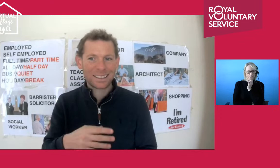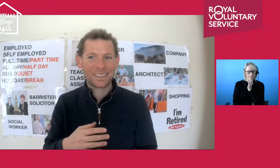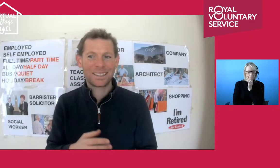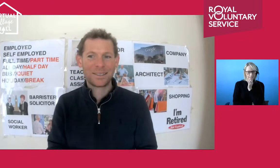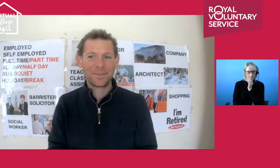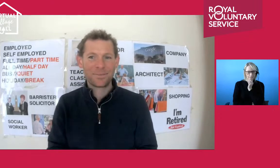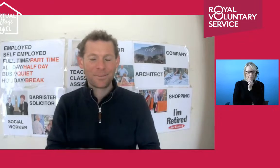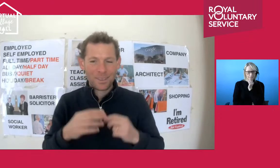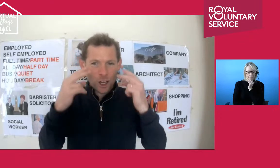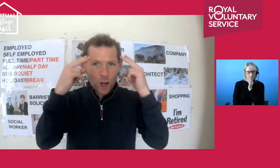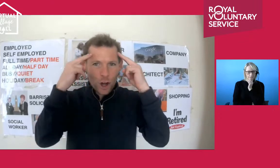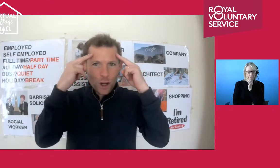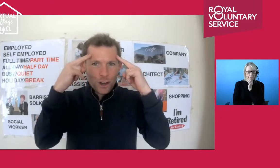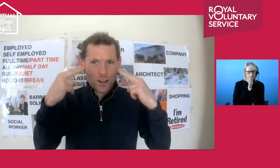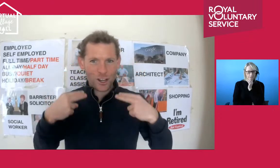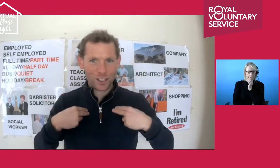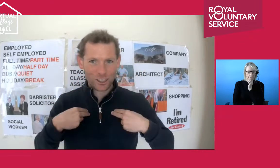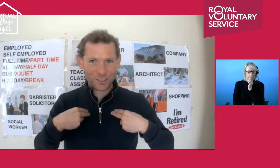Number 19,